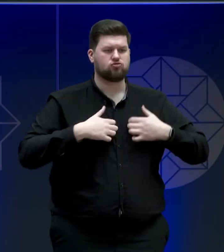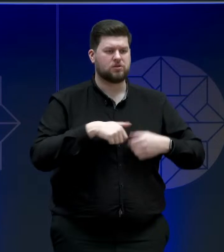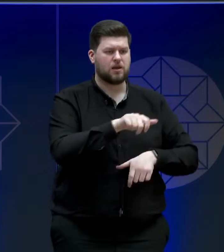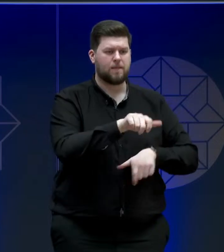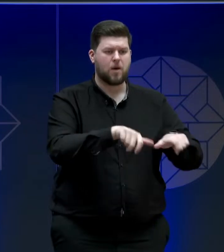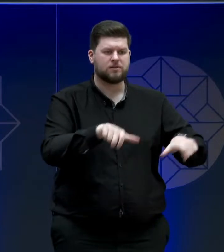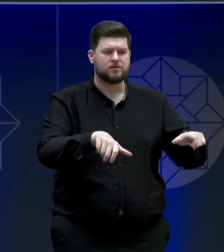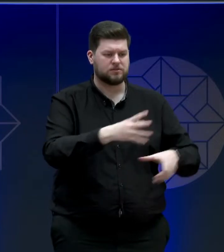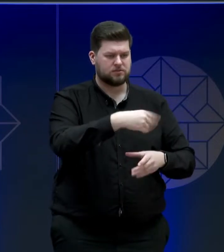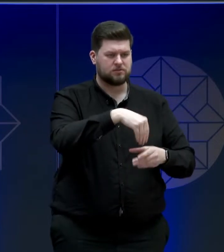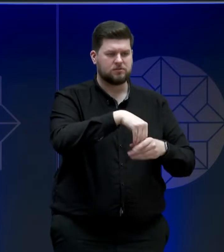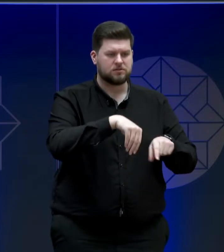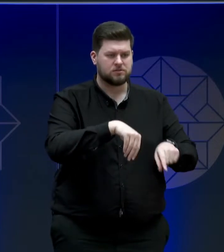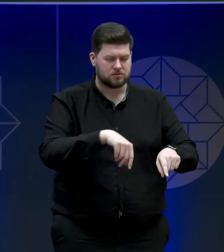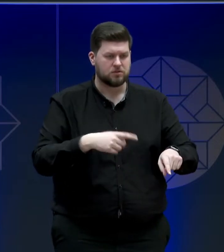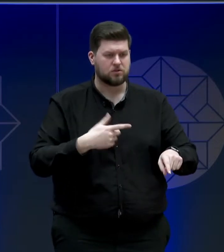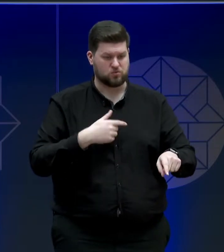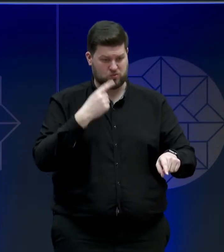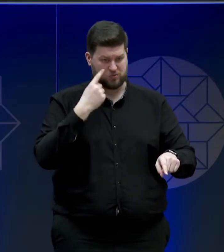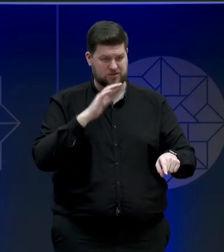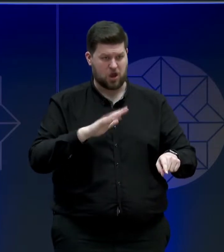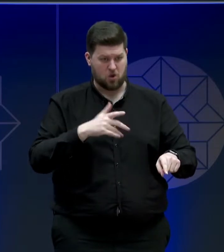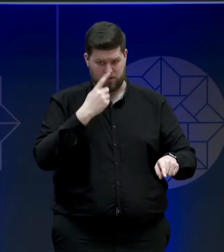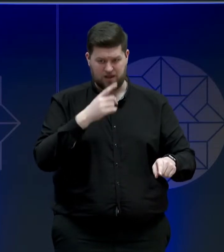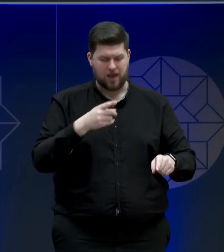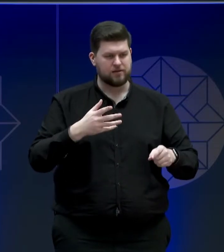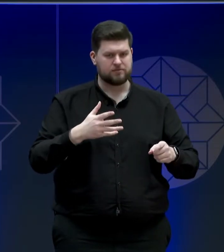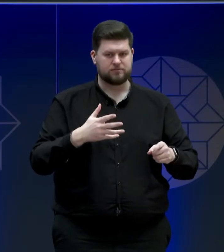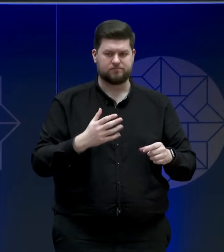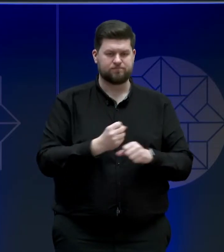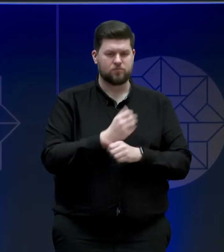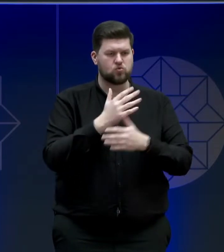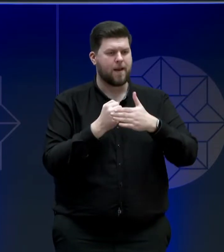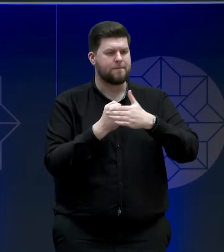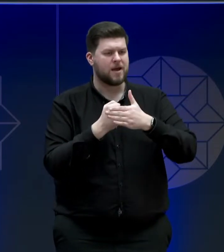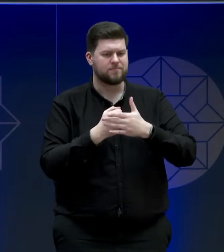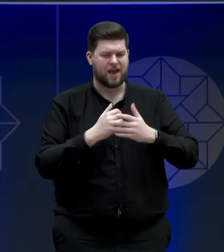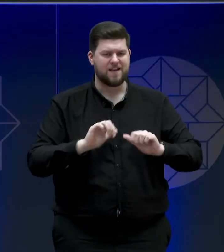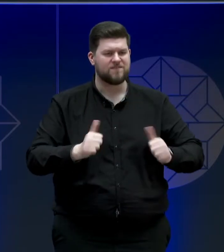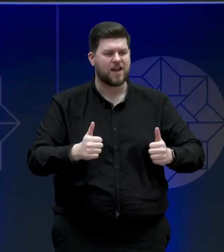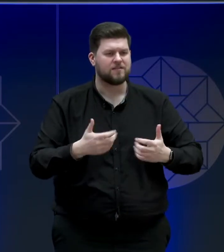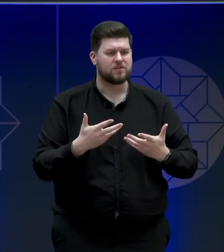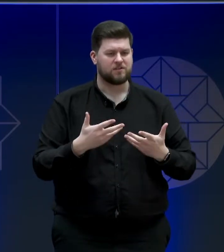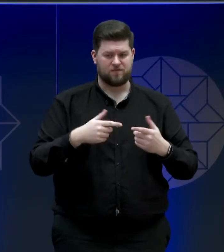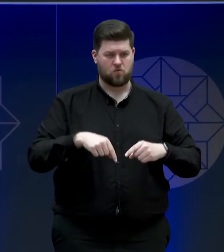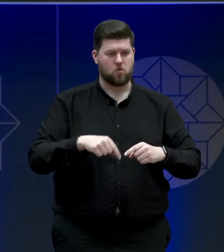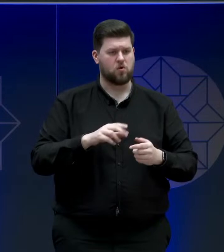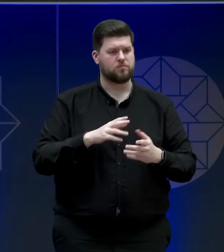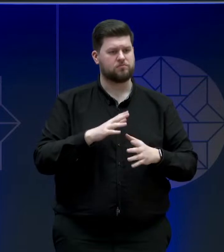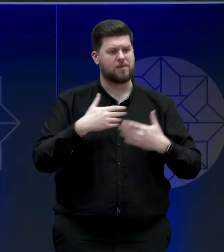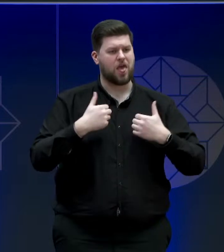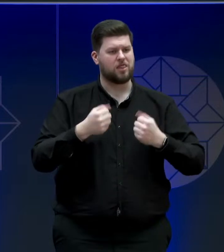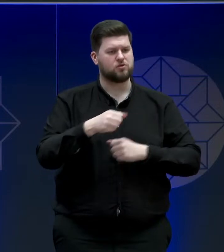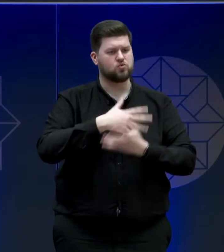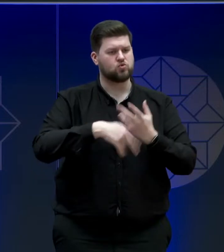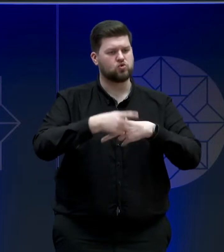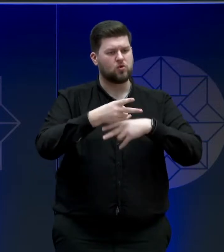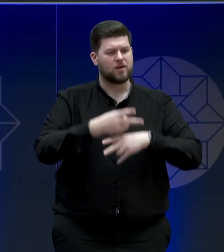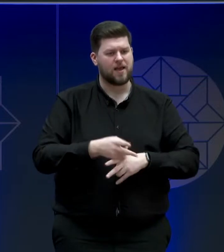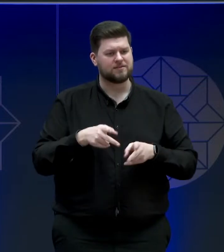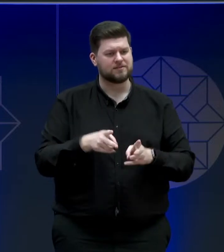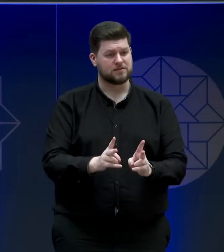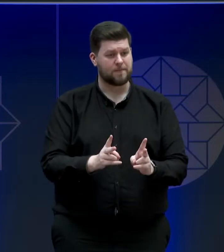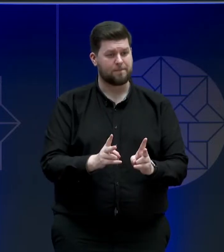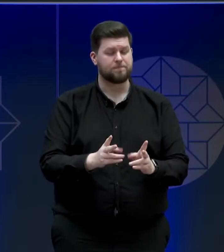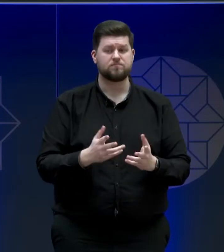we maximise the effectiveness and the contribution of different components to the health and social care system. And the more we can